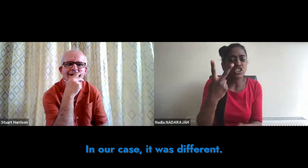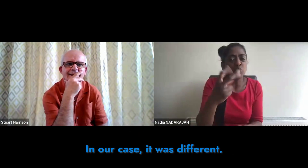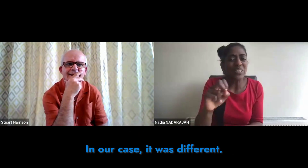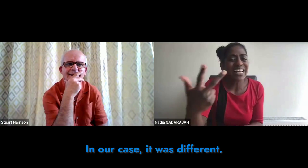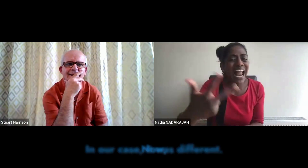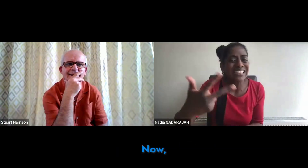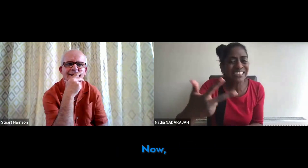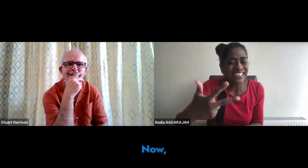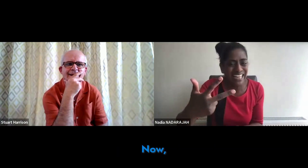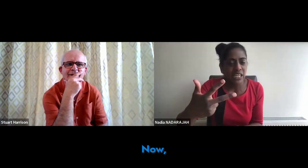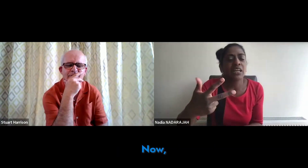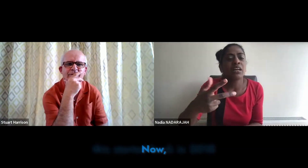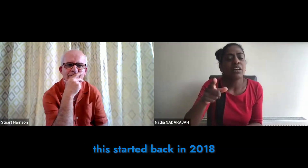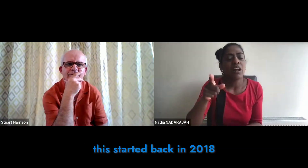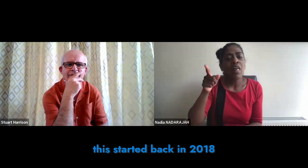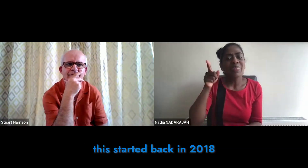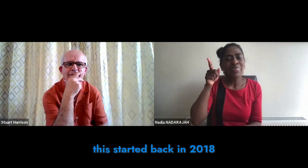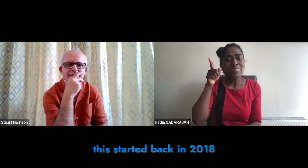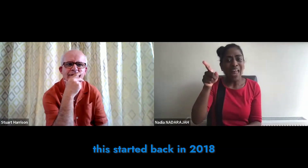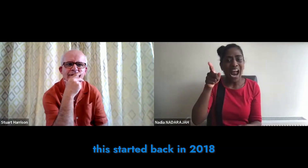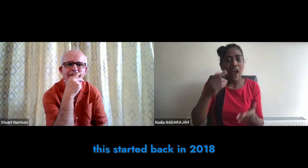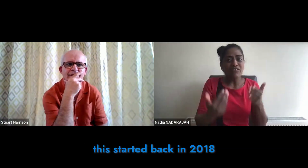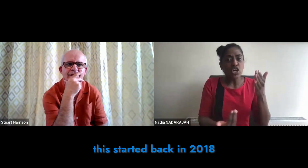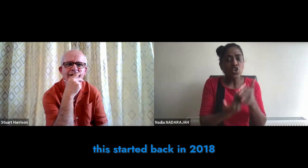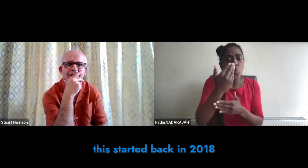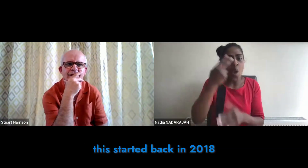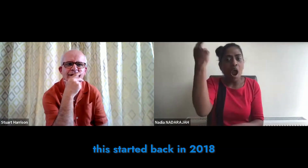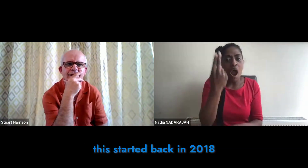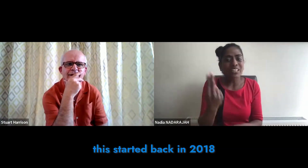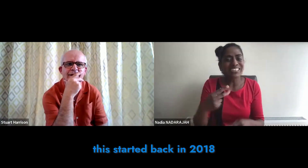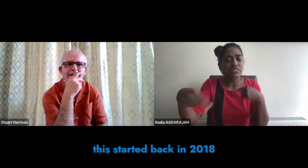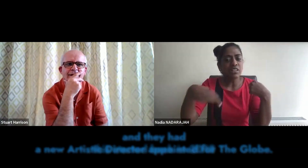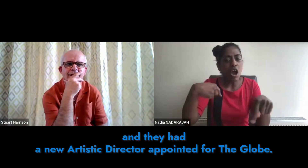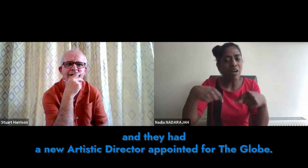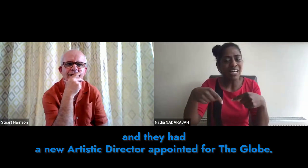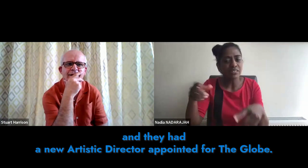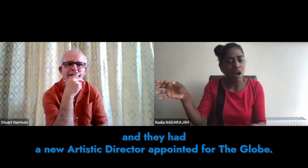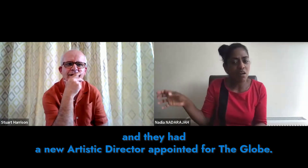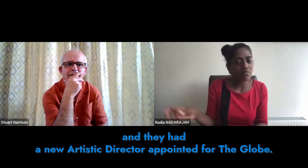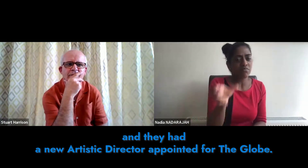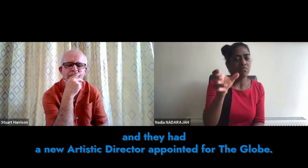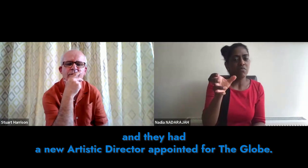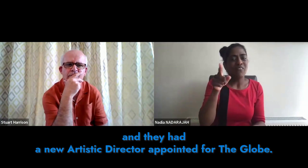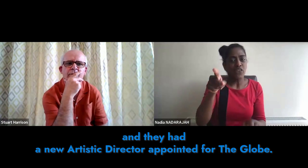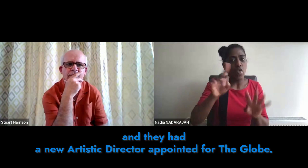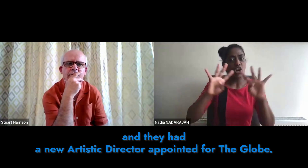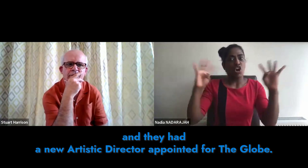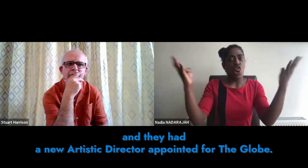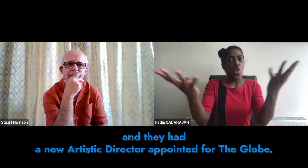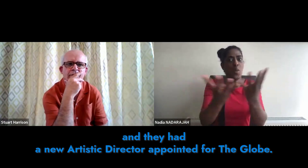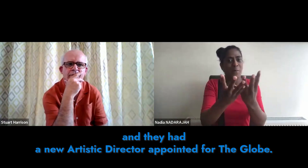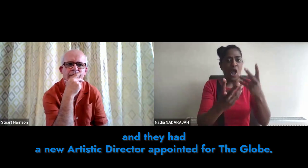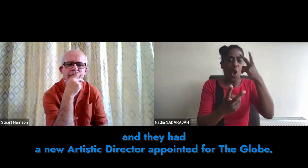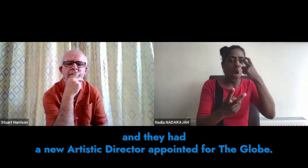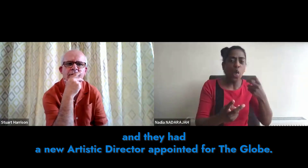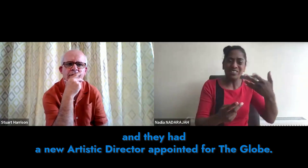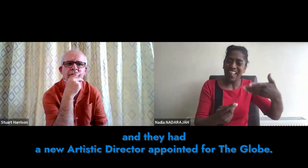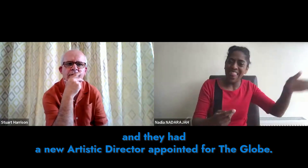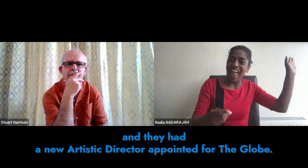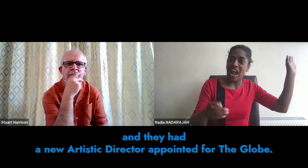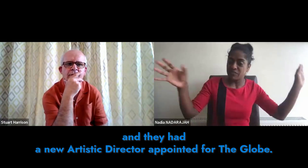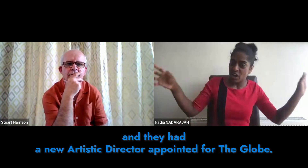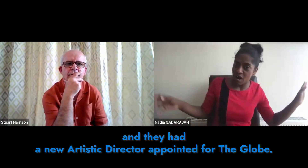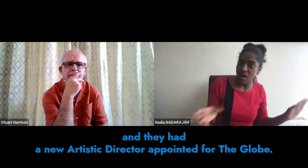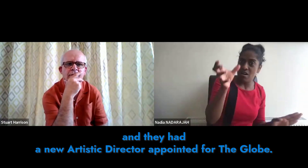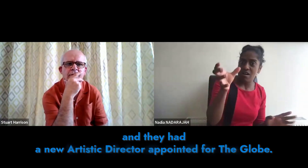different. Now, this started back in 2018. and they had a new art director